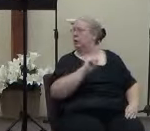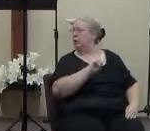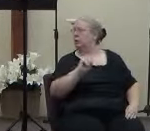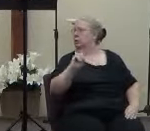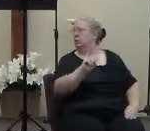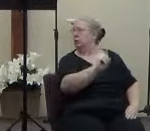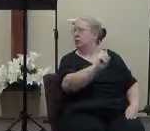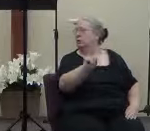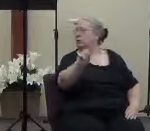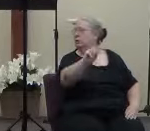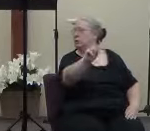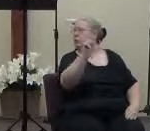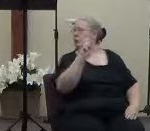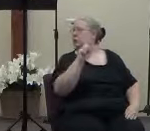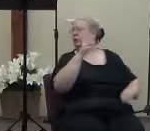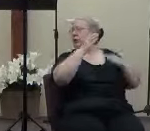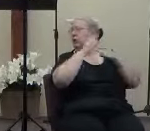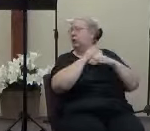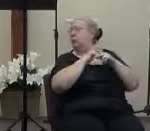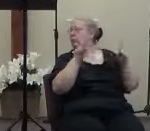Is you wandering around needing shelter?